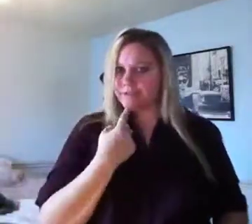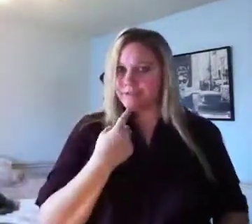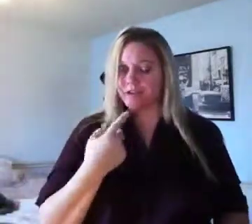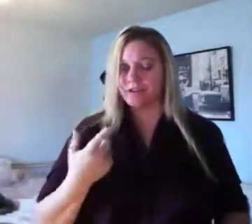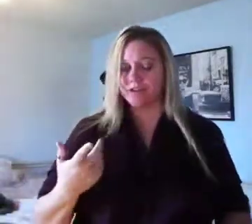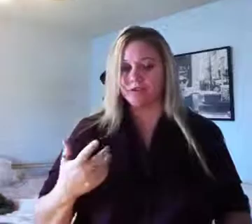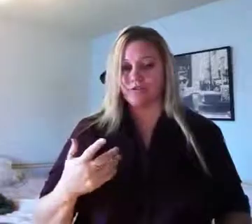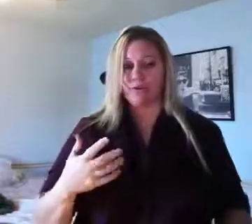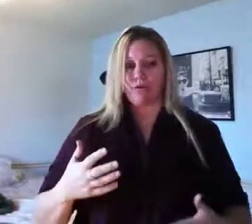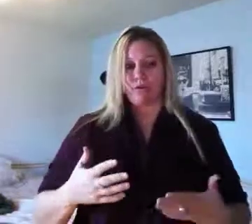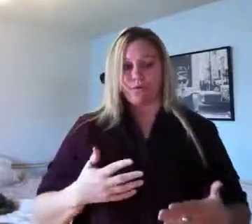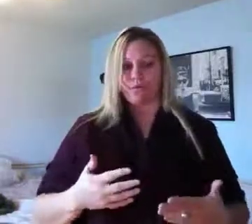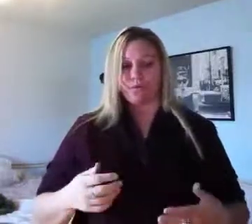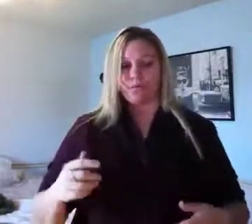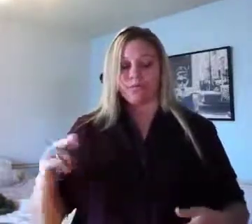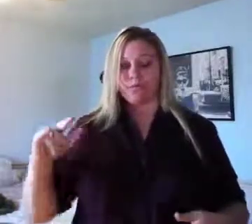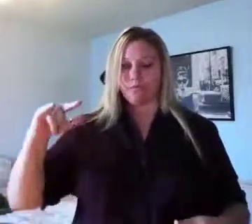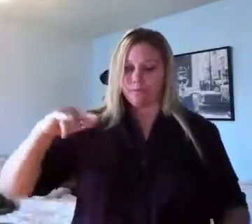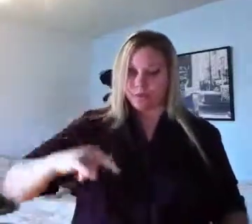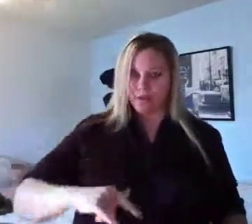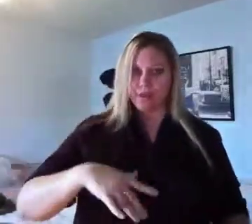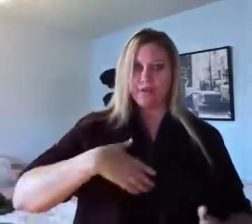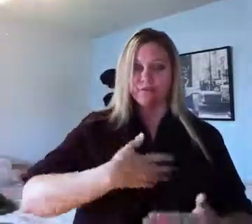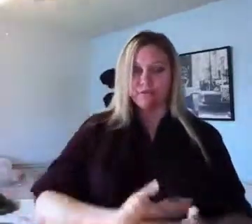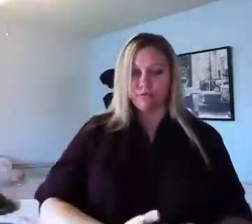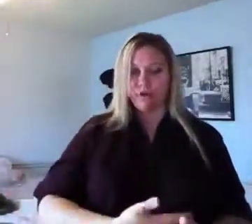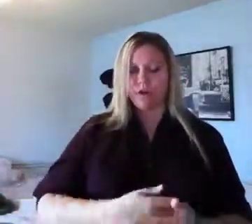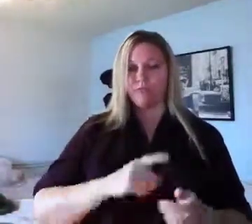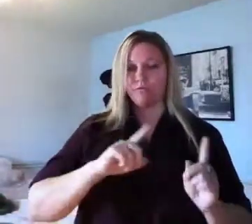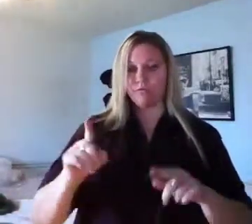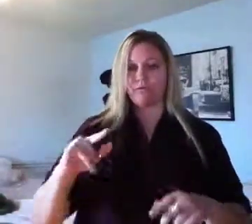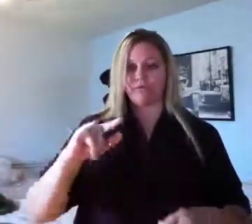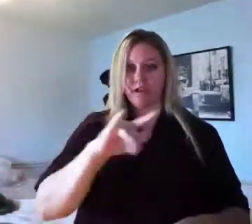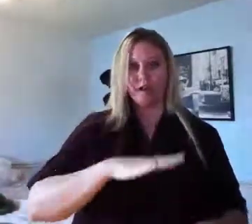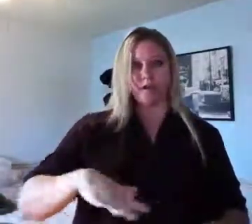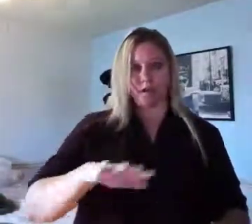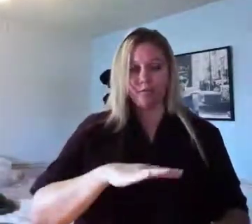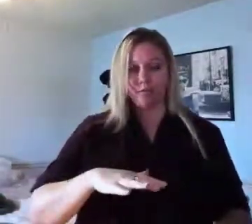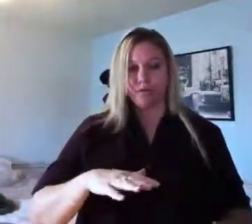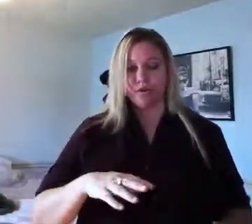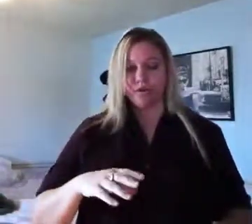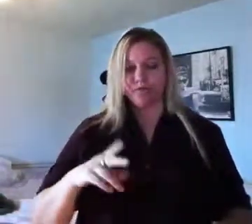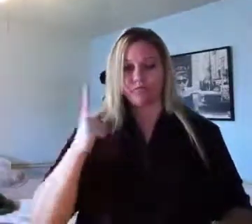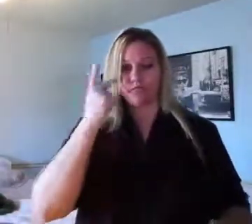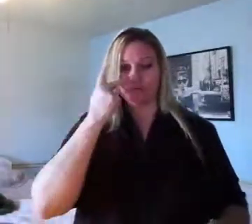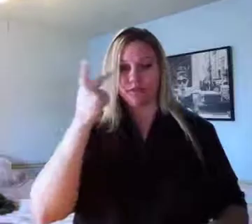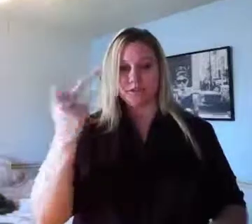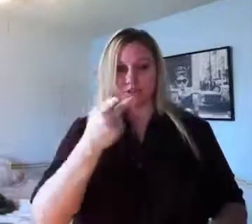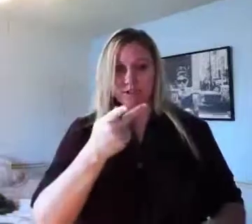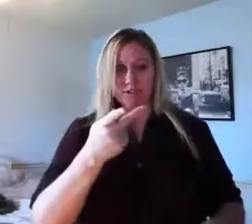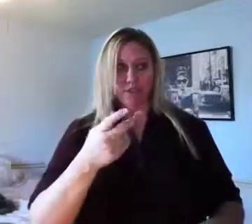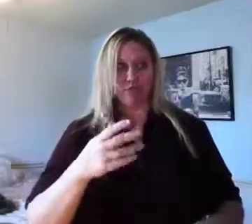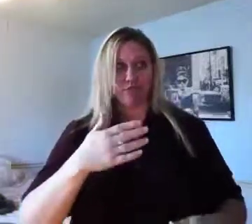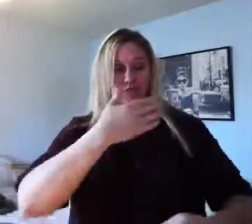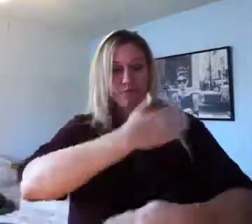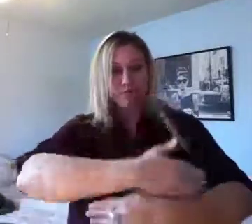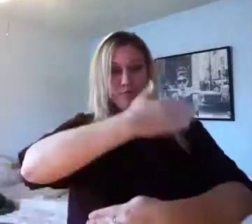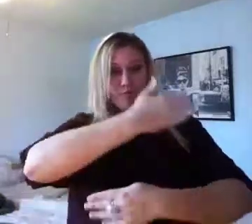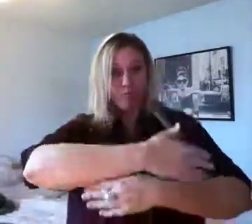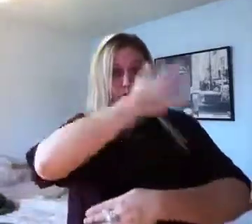landing, and we got off of the plane and went into the airport, and through the window we could see that one of the engines, the right engine, was on